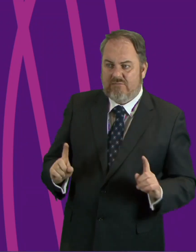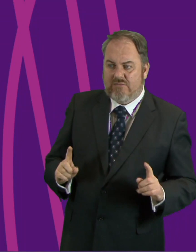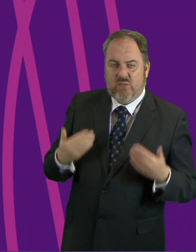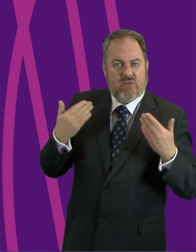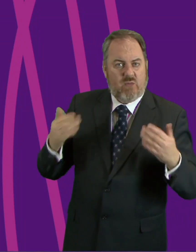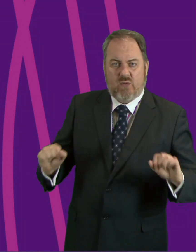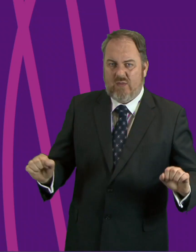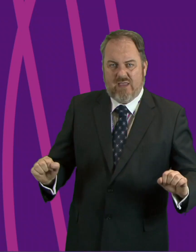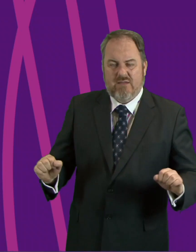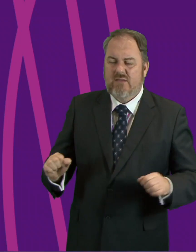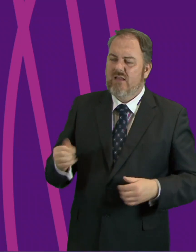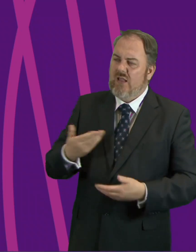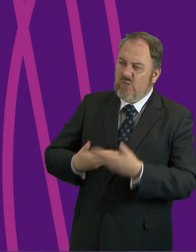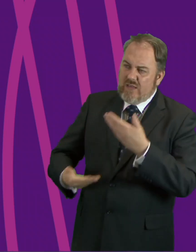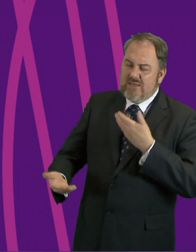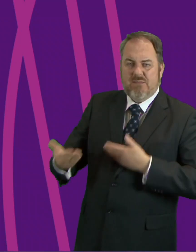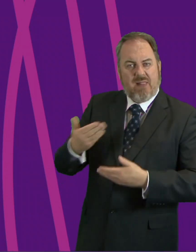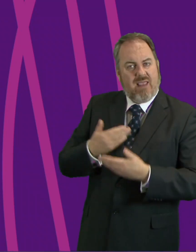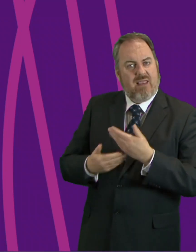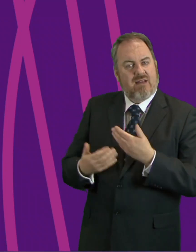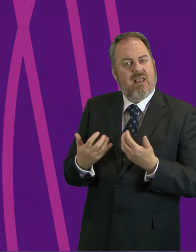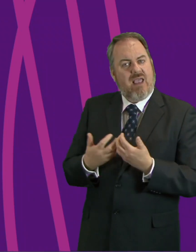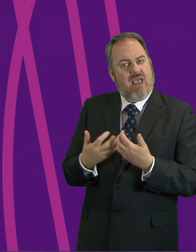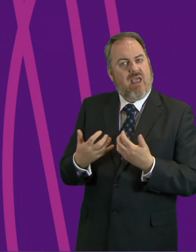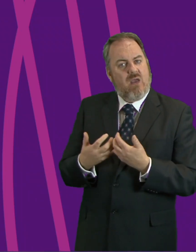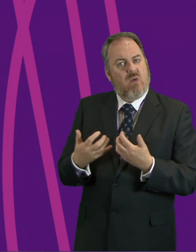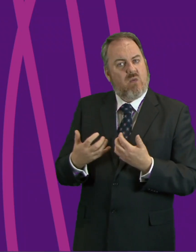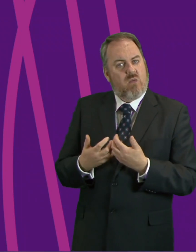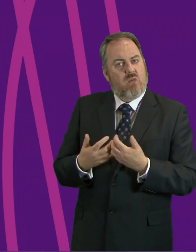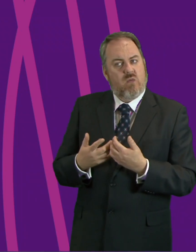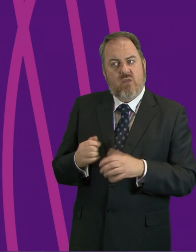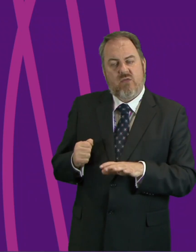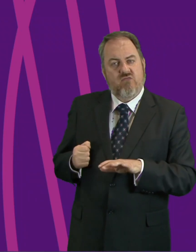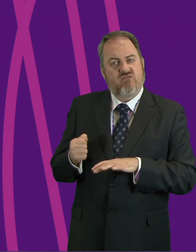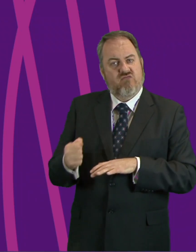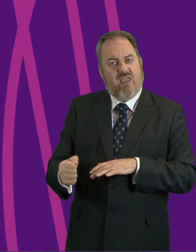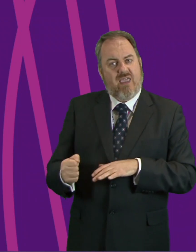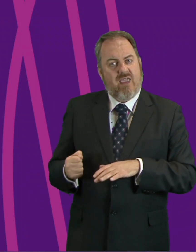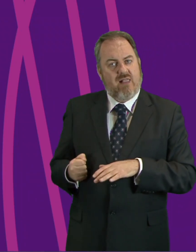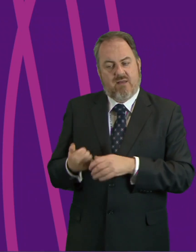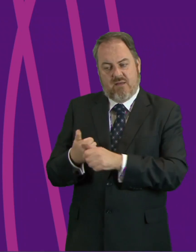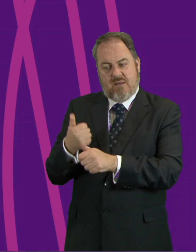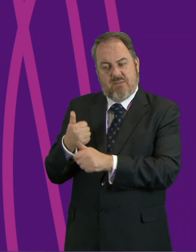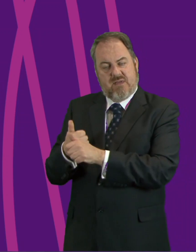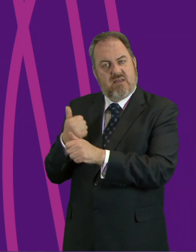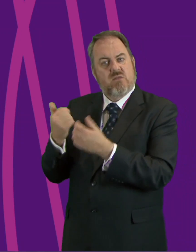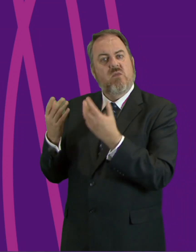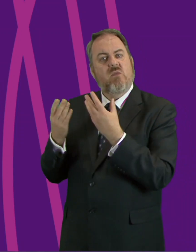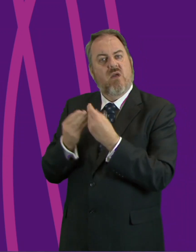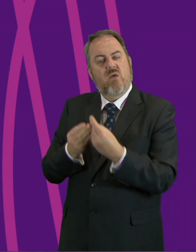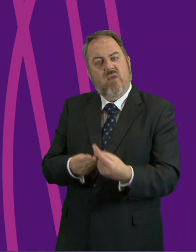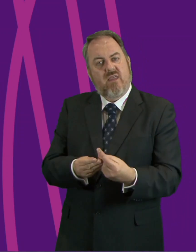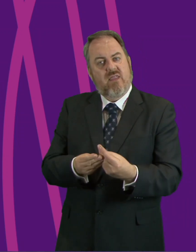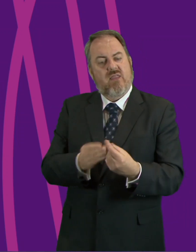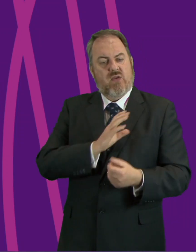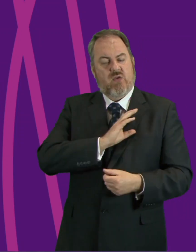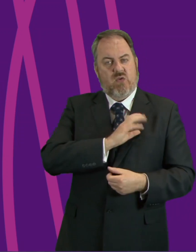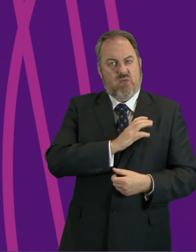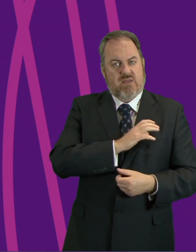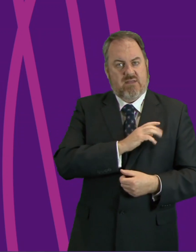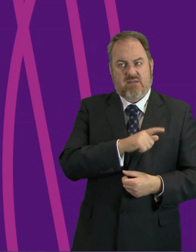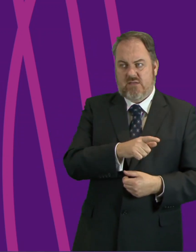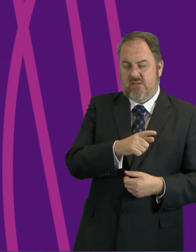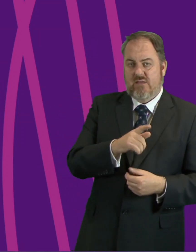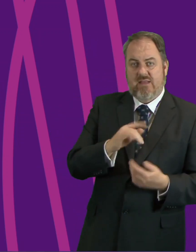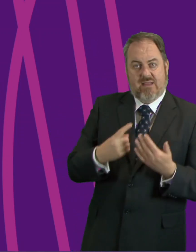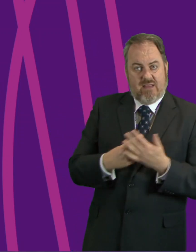the First Minister give a very clear commitment that the government and rail operators will work with the trade unions to jointly identify where there is real and